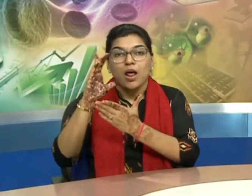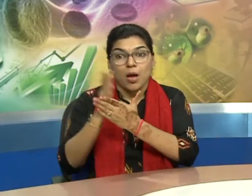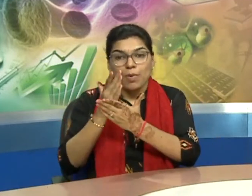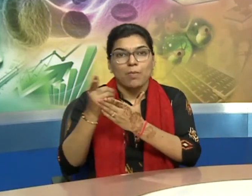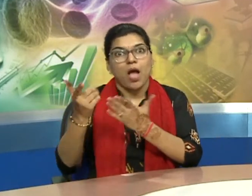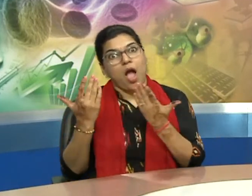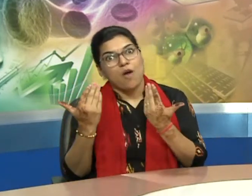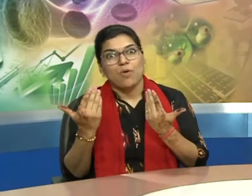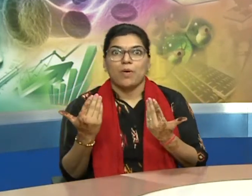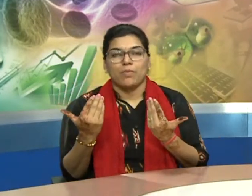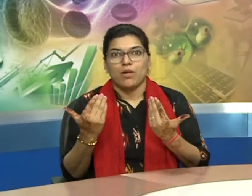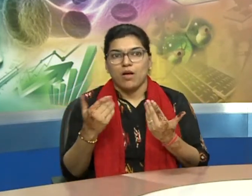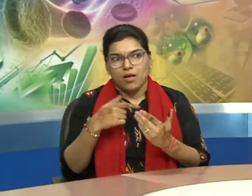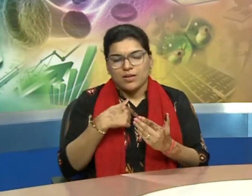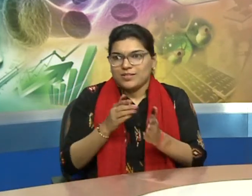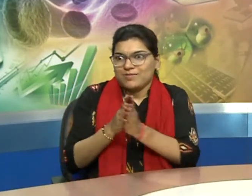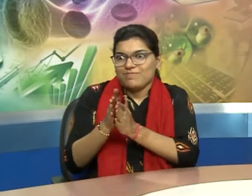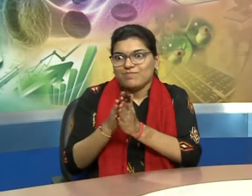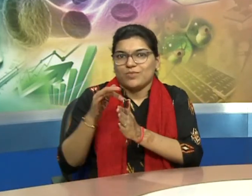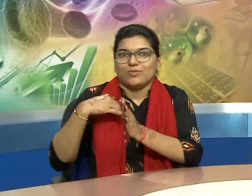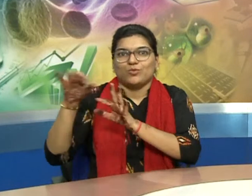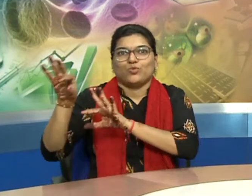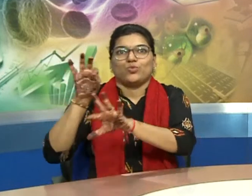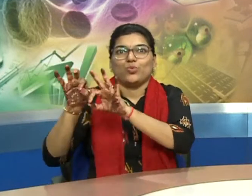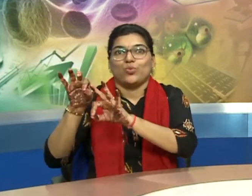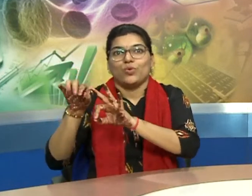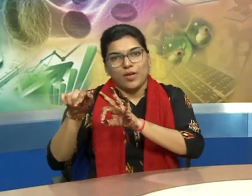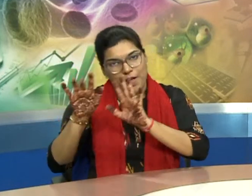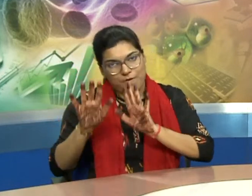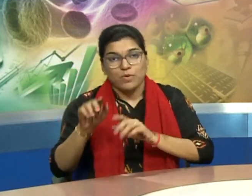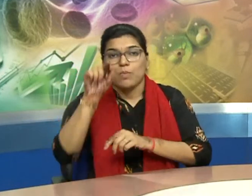it is important that